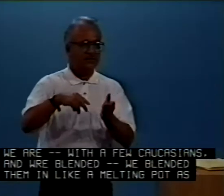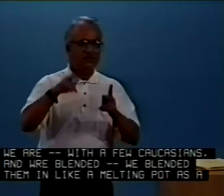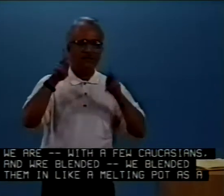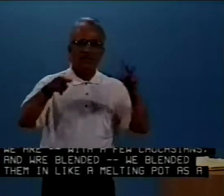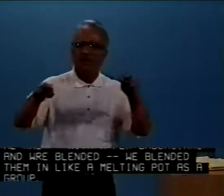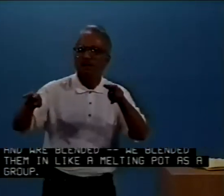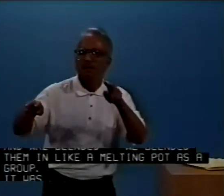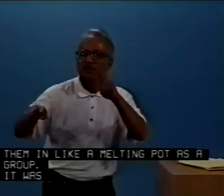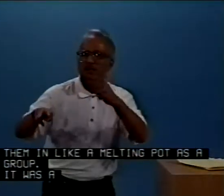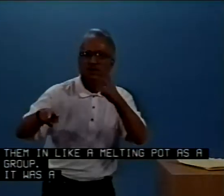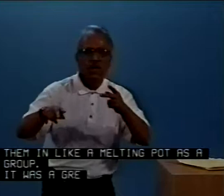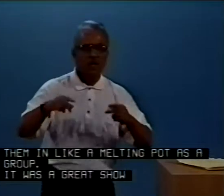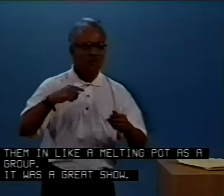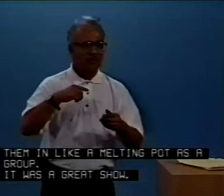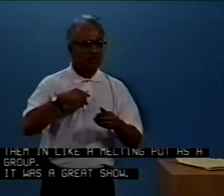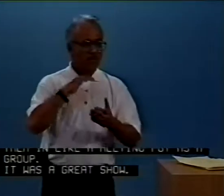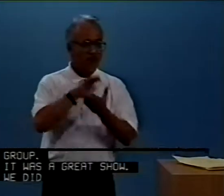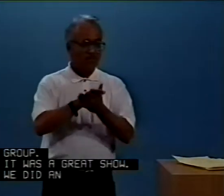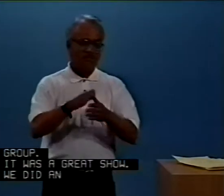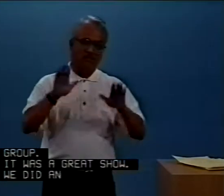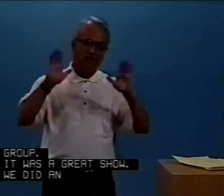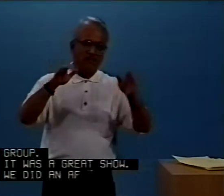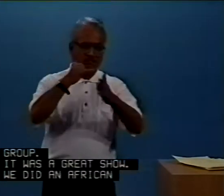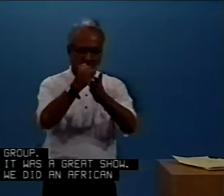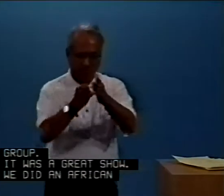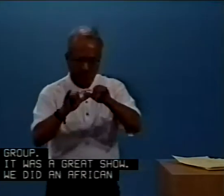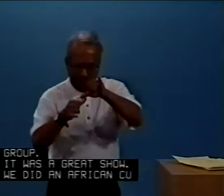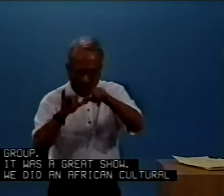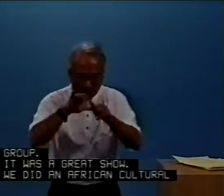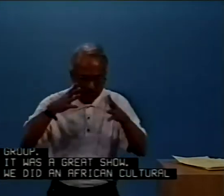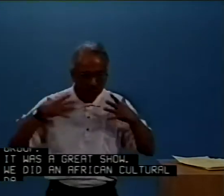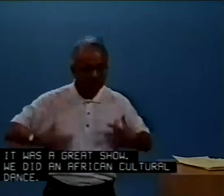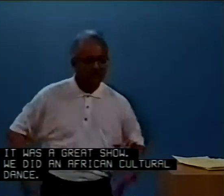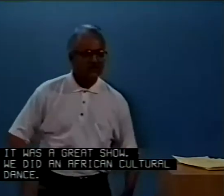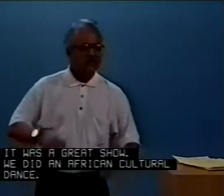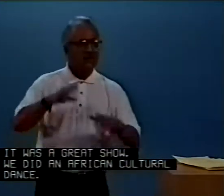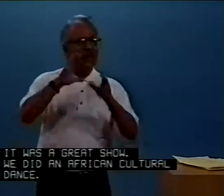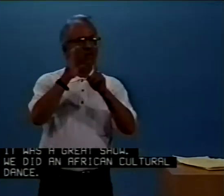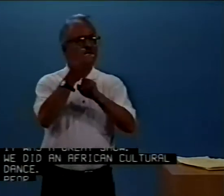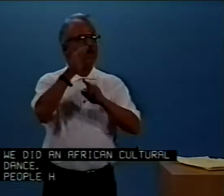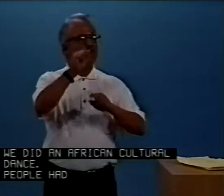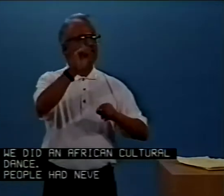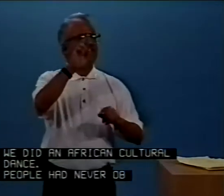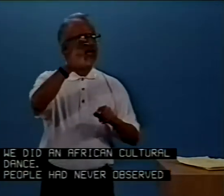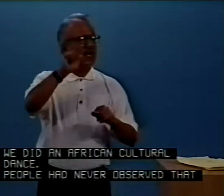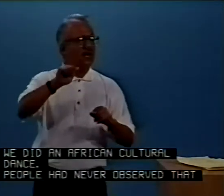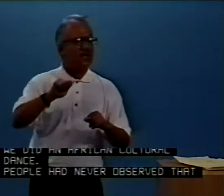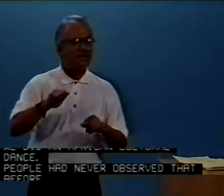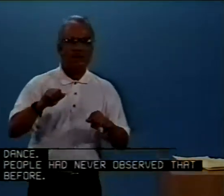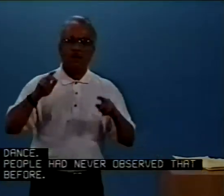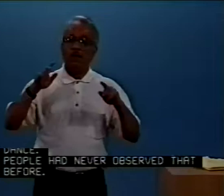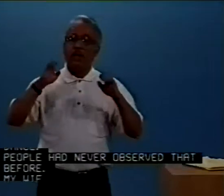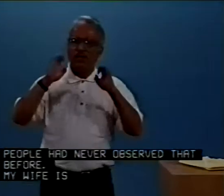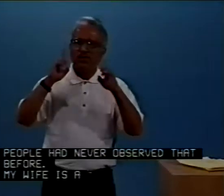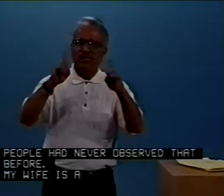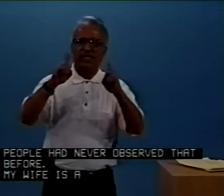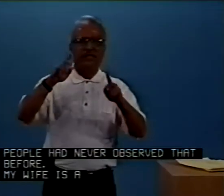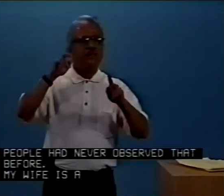dance. People had never really observed that before. My wife's a great designer. And